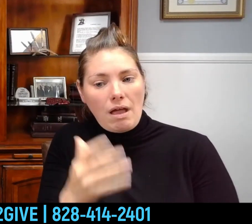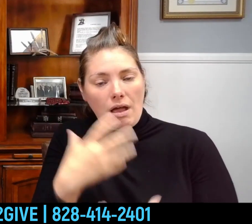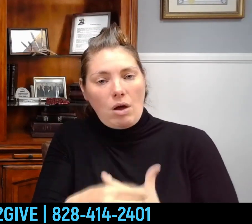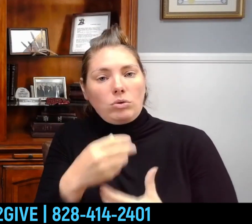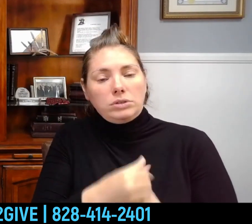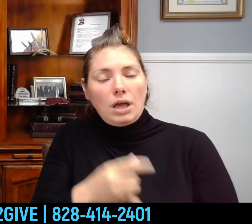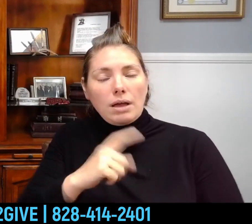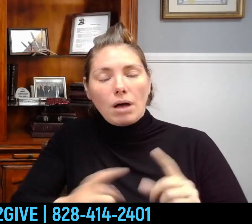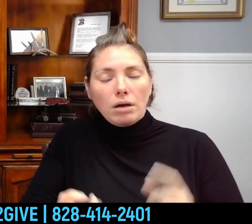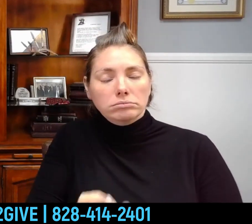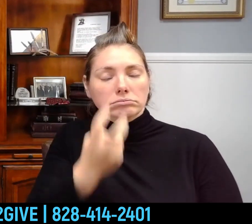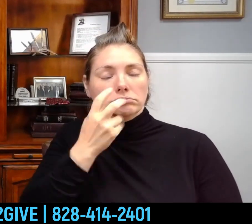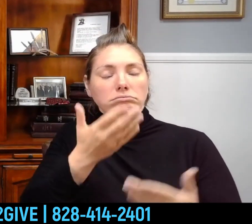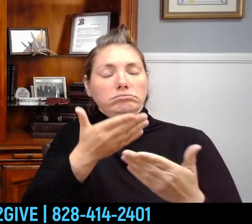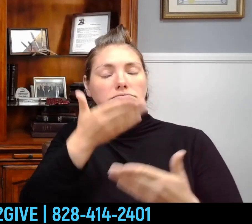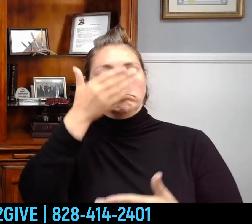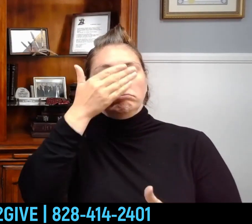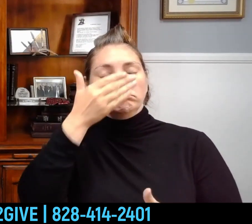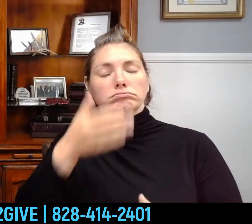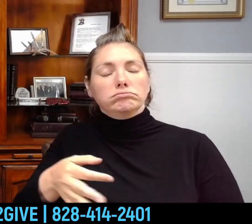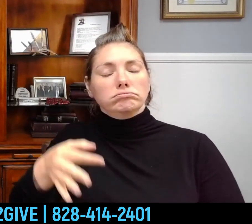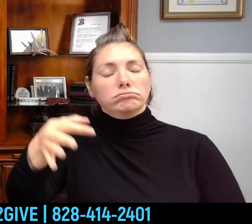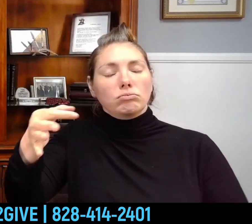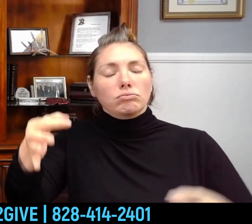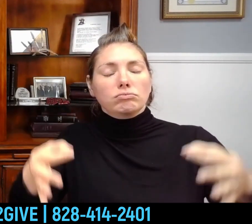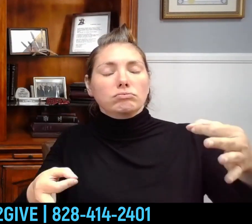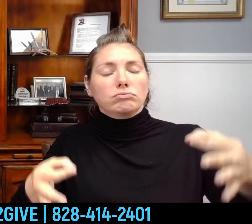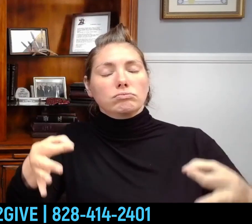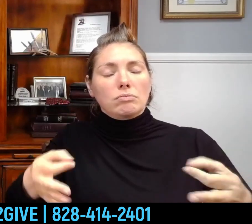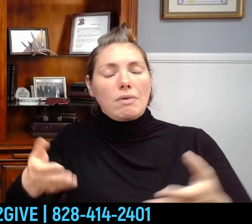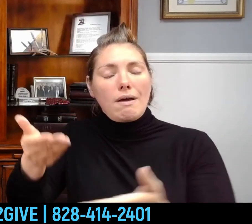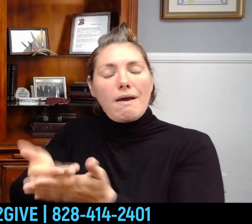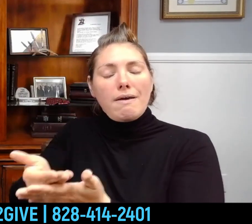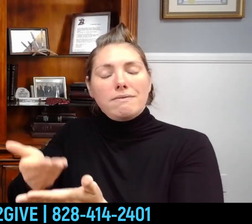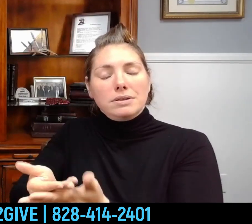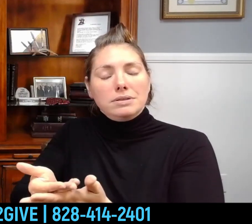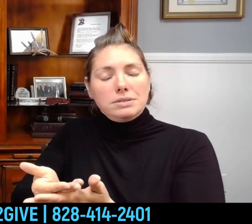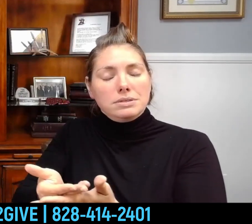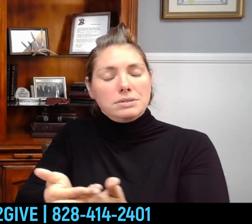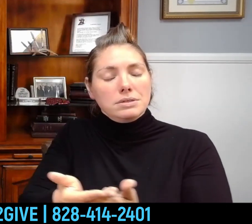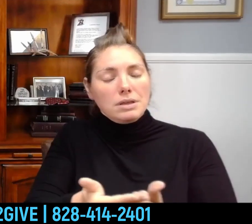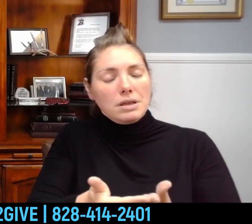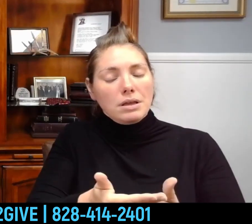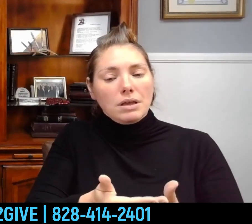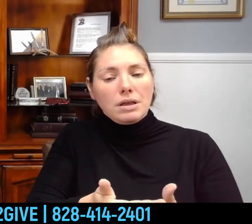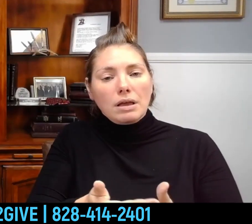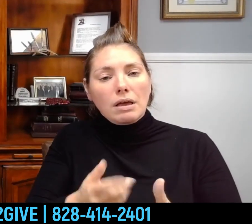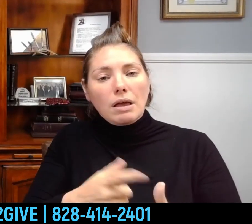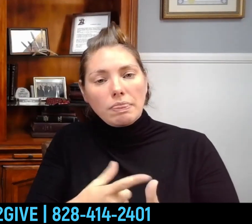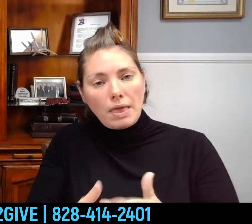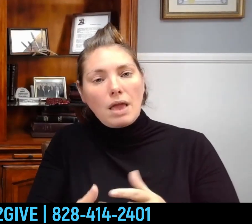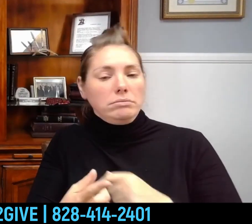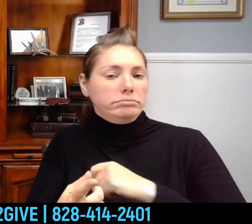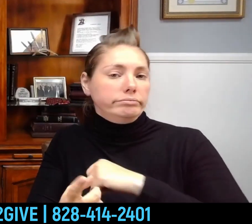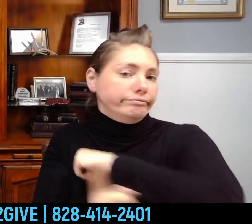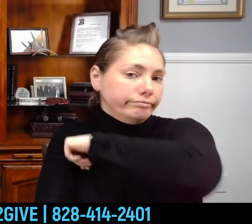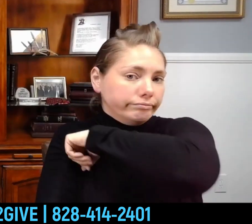take evidence equally and weigh on one side and then bring about the